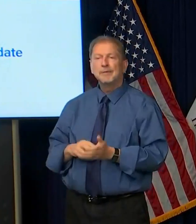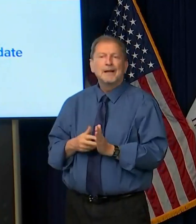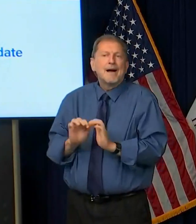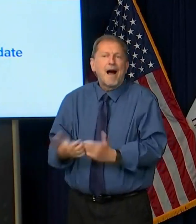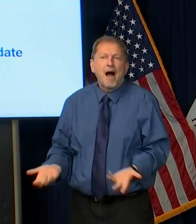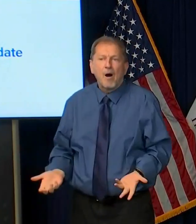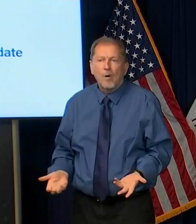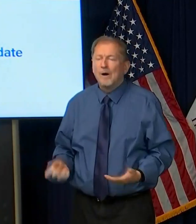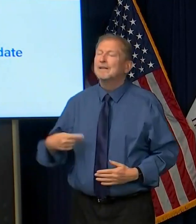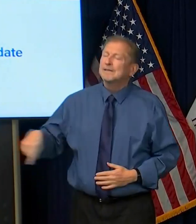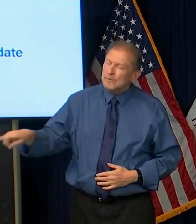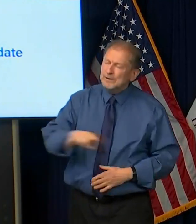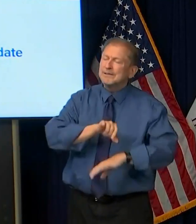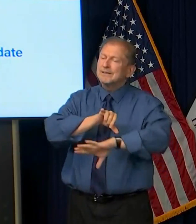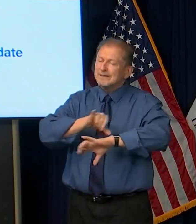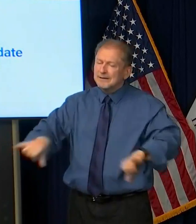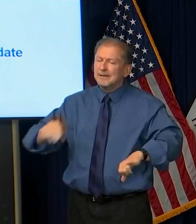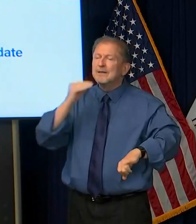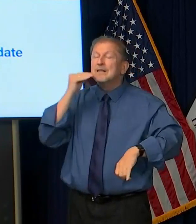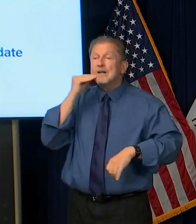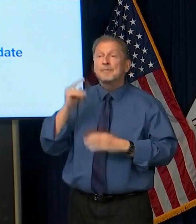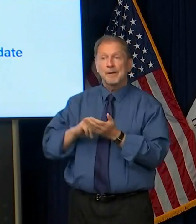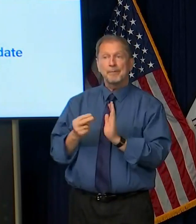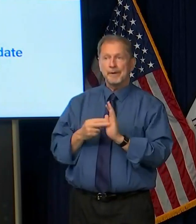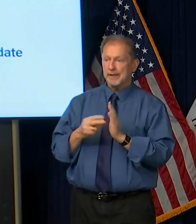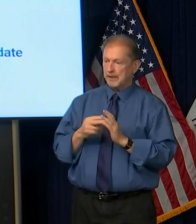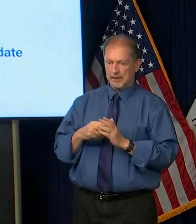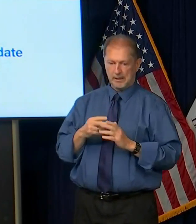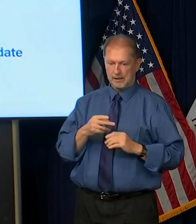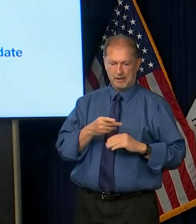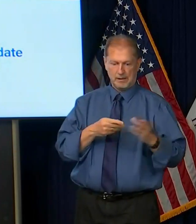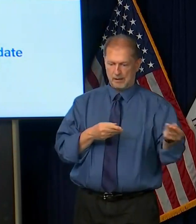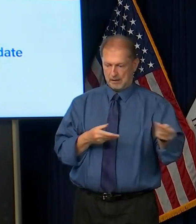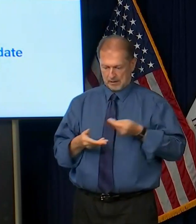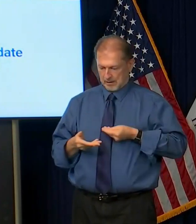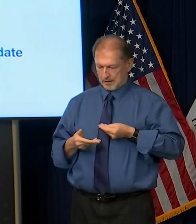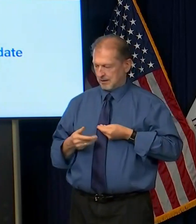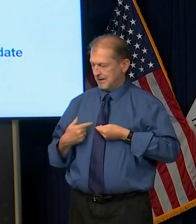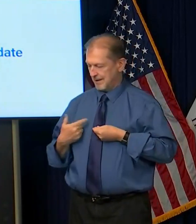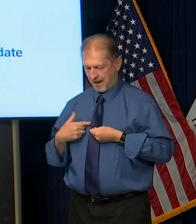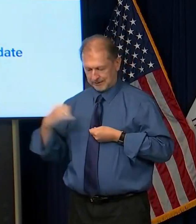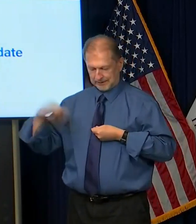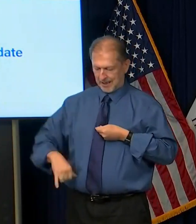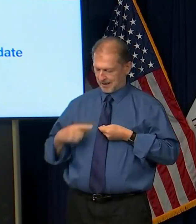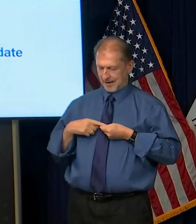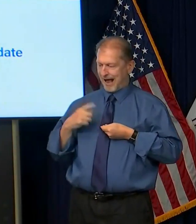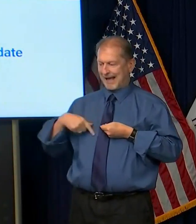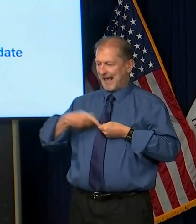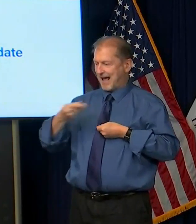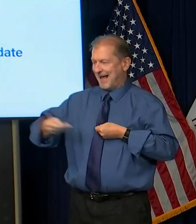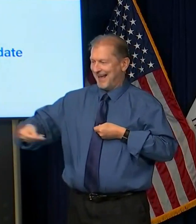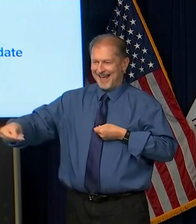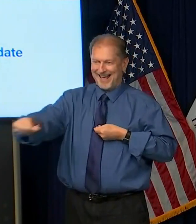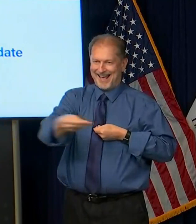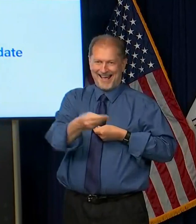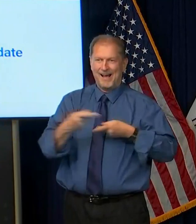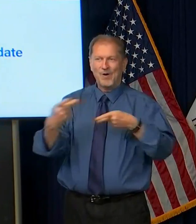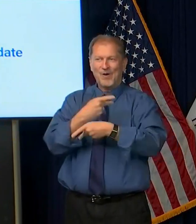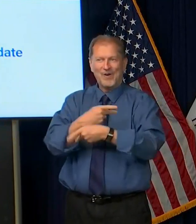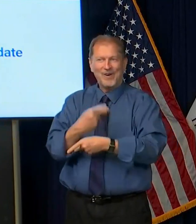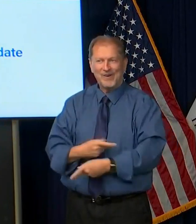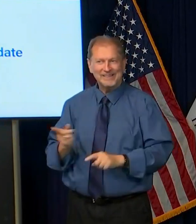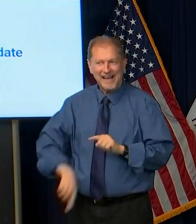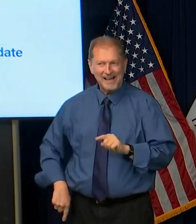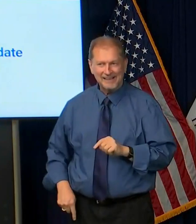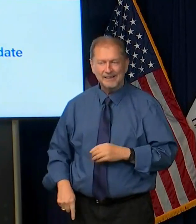to decrease the opportunity of the virus to spread in the first place. I know there's COVID fatigue, but we